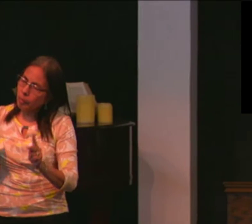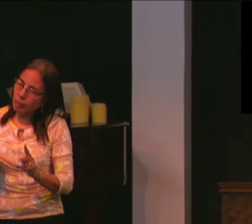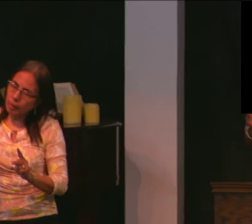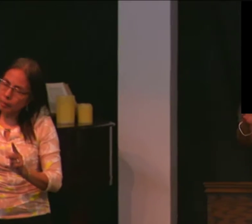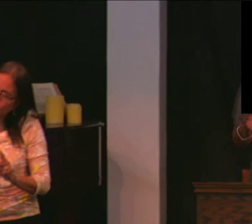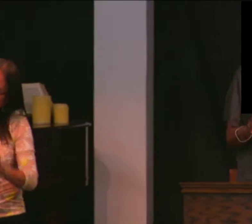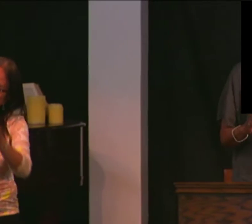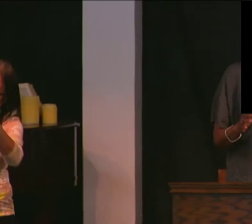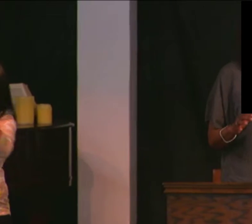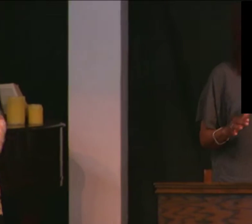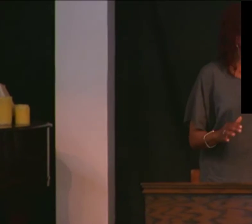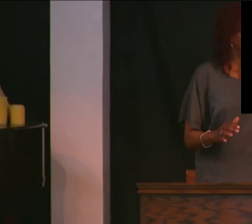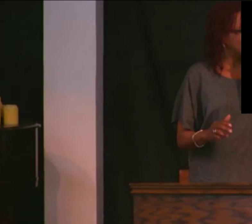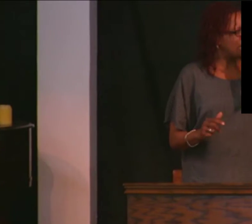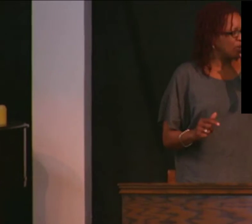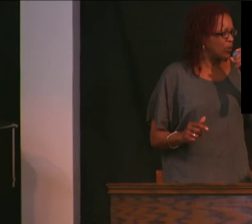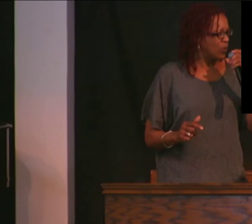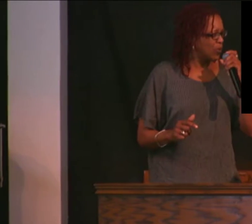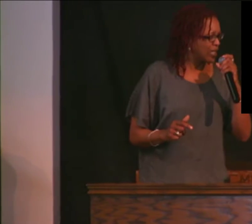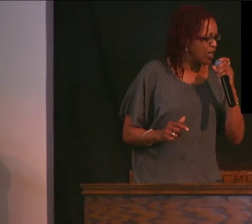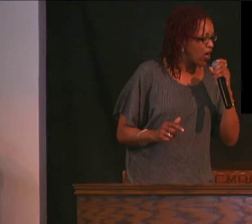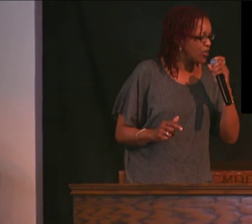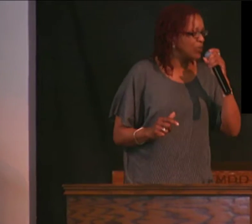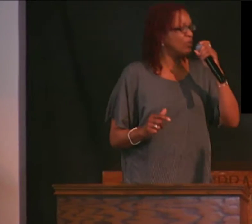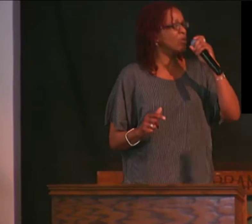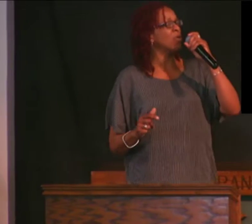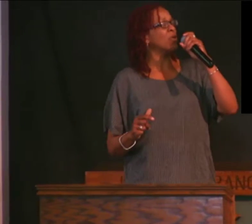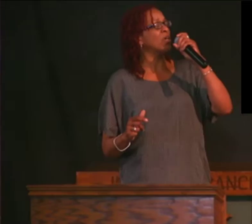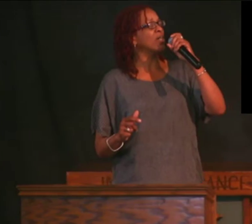people. Holy, holy, holy are you, Lord.